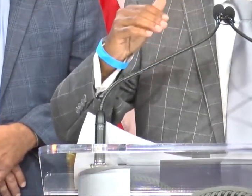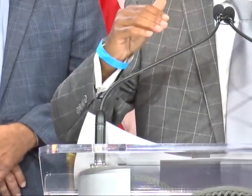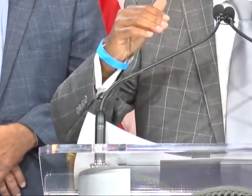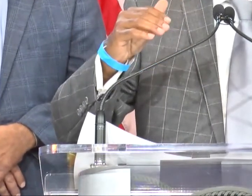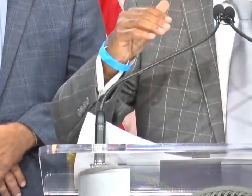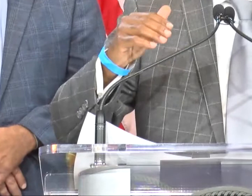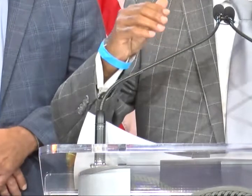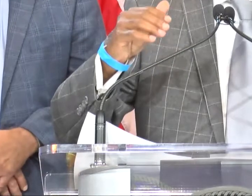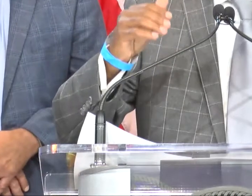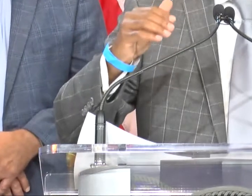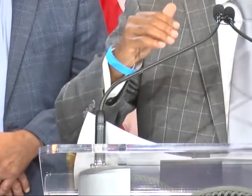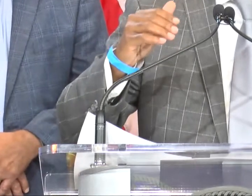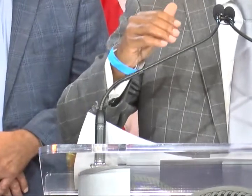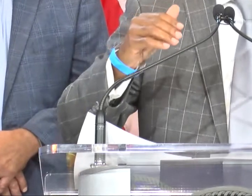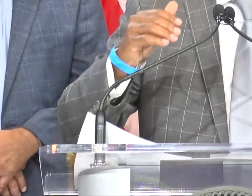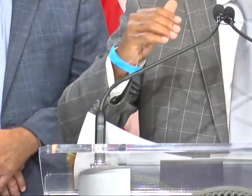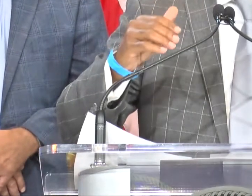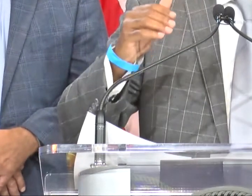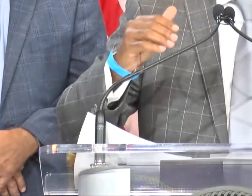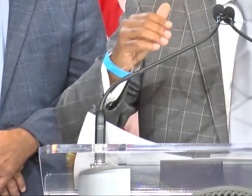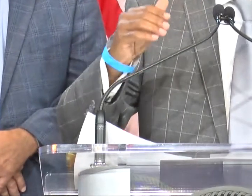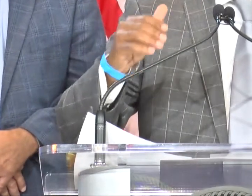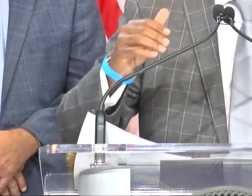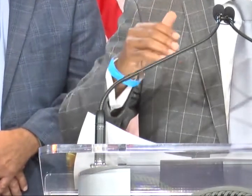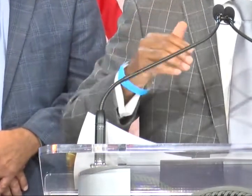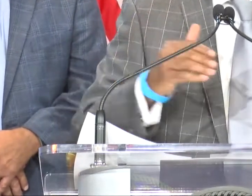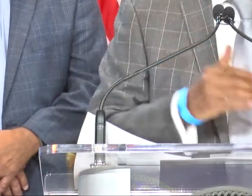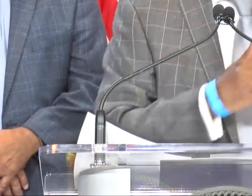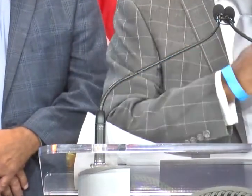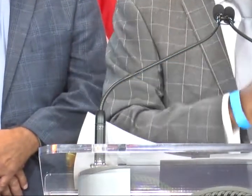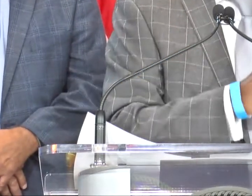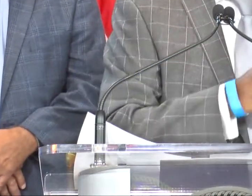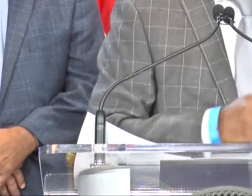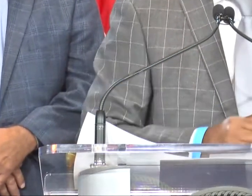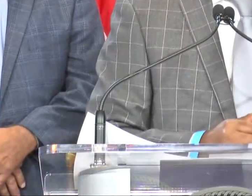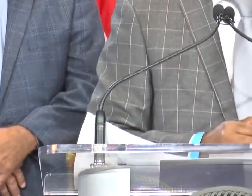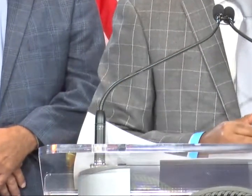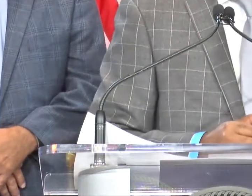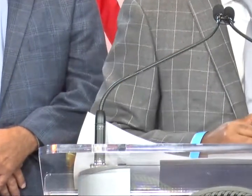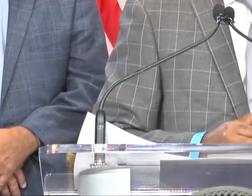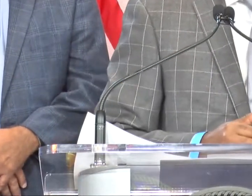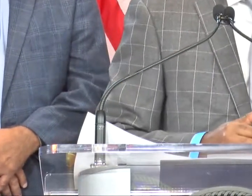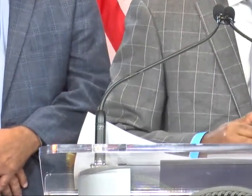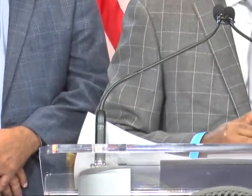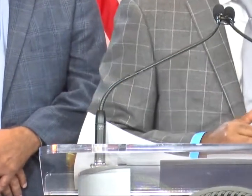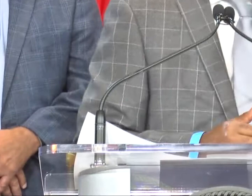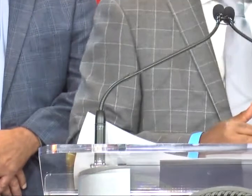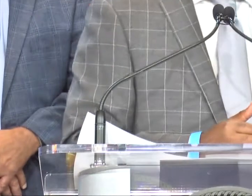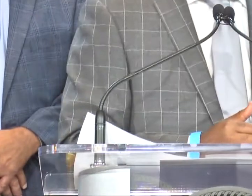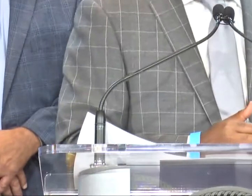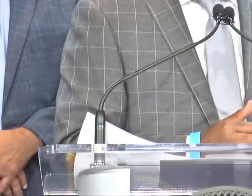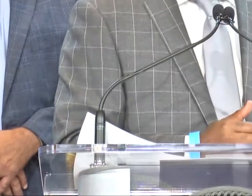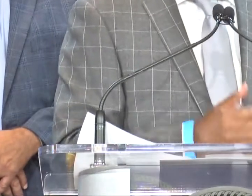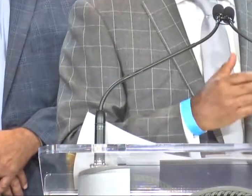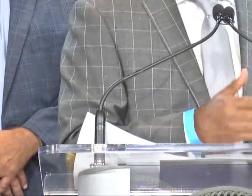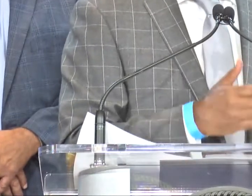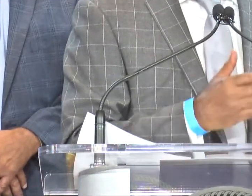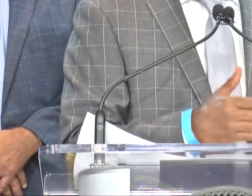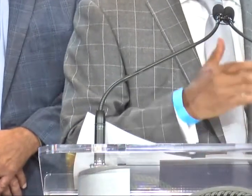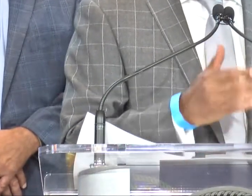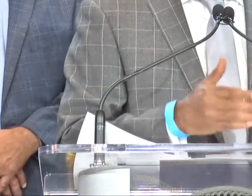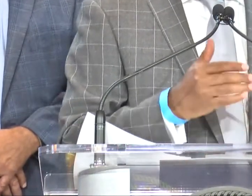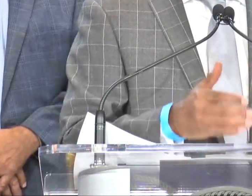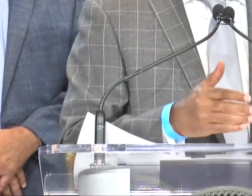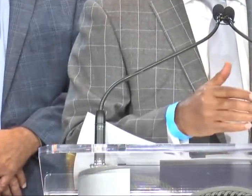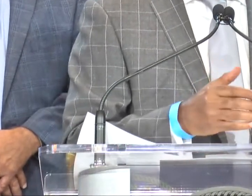the base, but they don't necessarily have to be put in pier and beams. In some cases, like I know in talking to Marie Flickinger, the homes